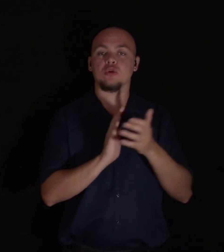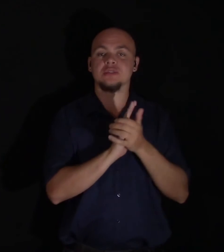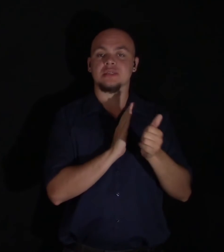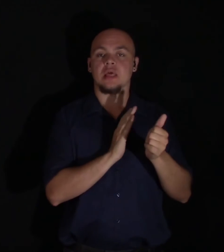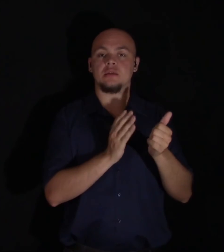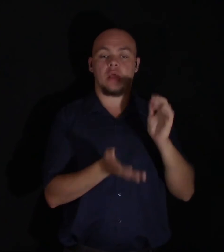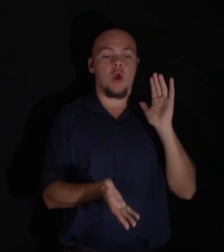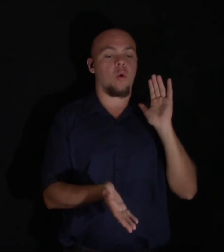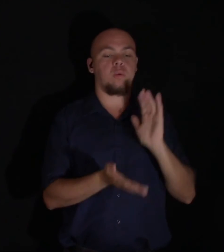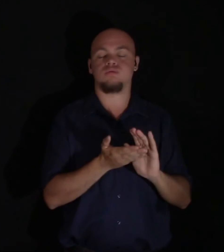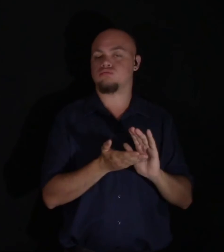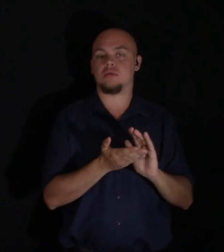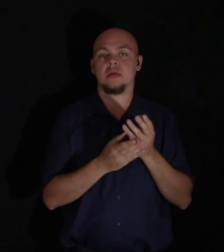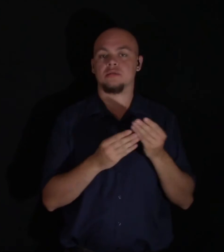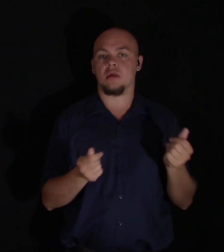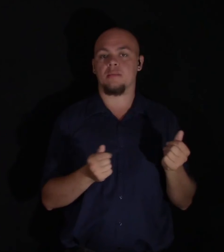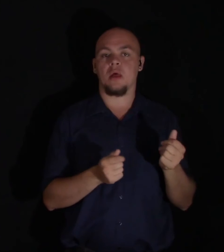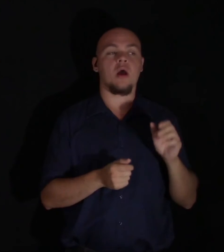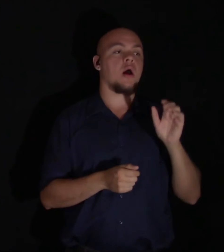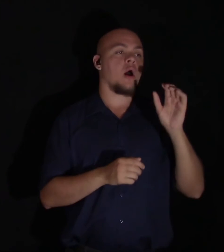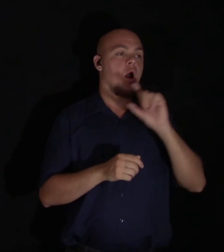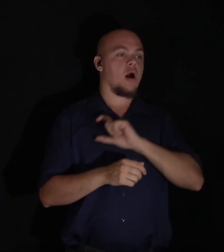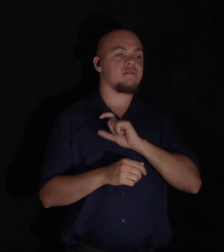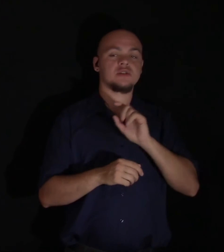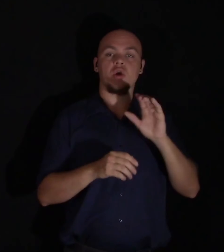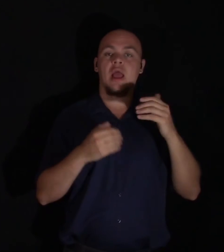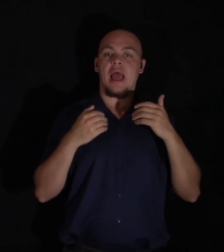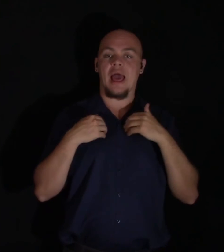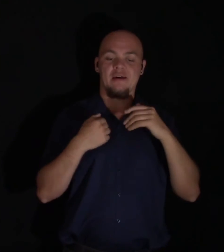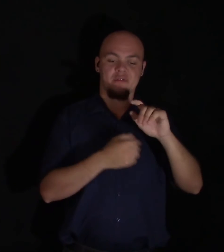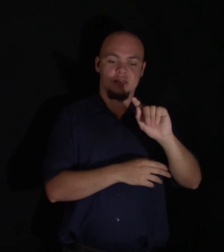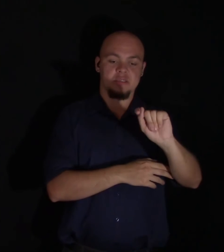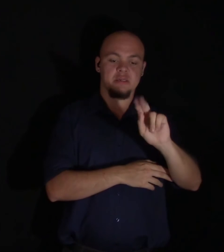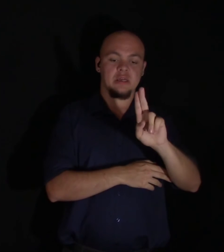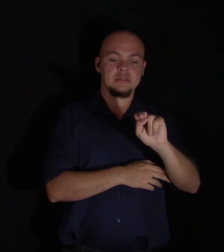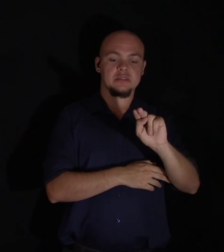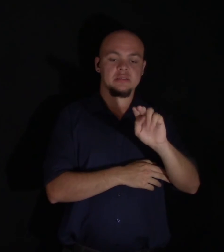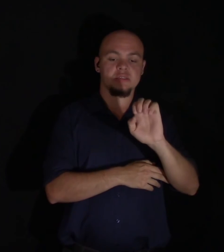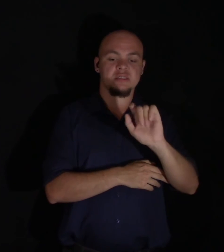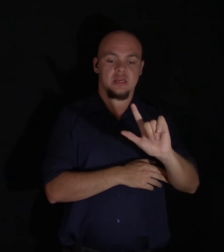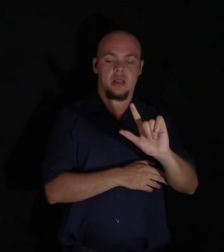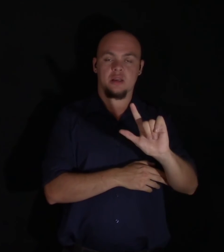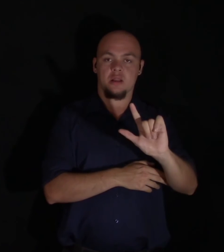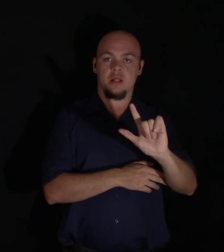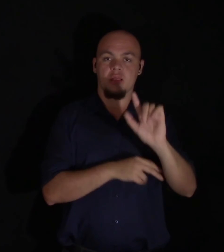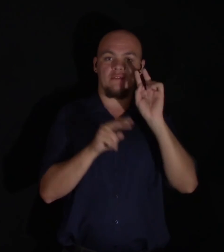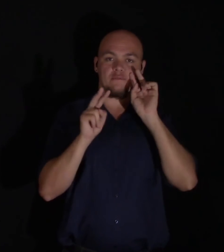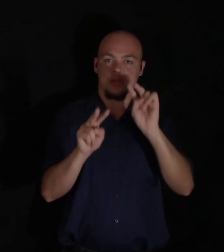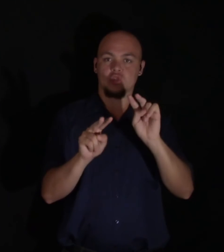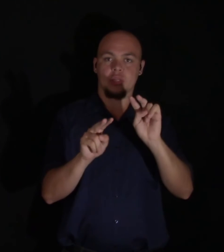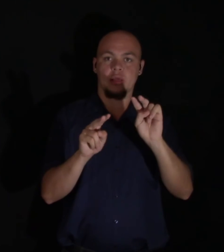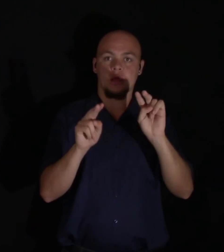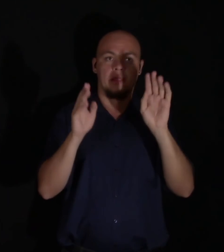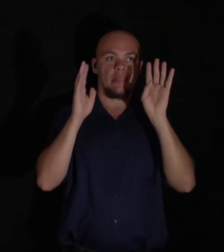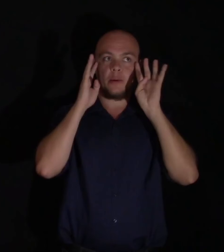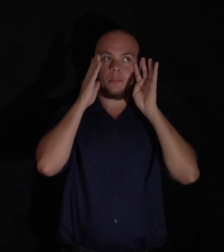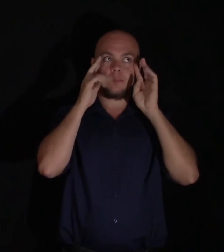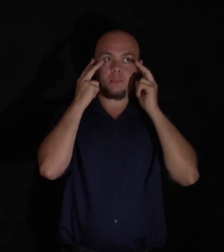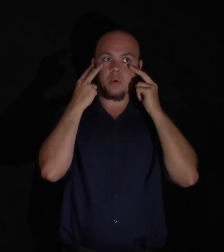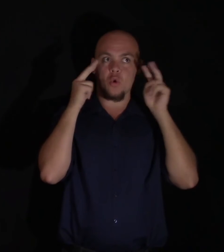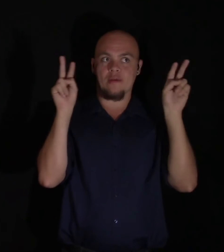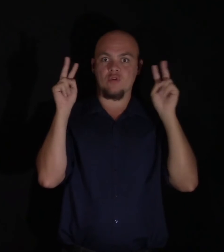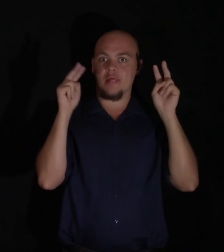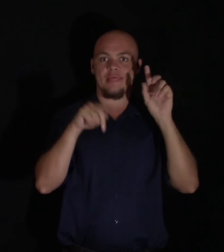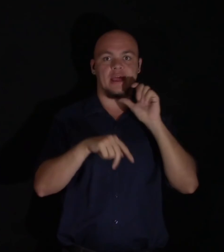officers have tunnel vision, which means they see what's in front of them. Typically, you don't see what's to the side of you. They have what's